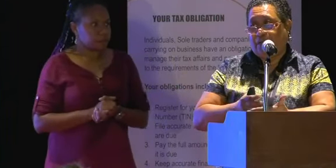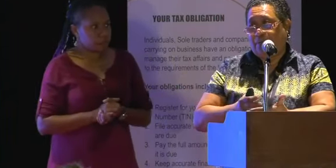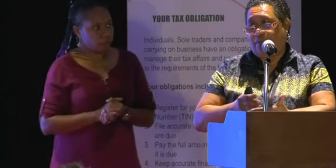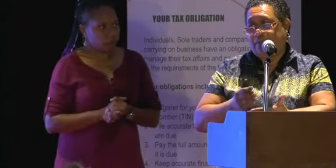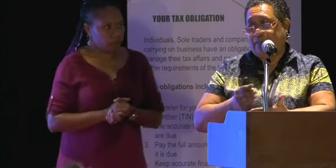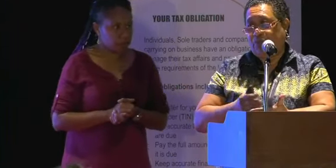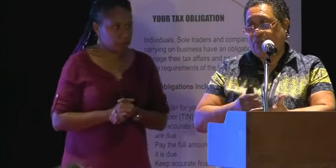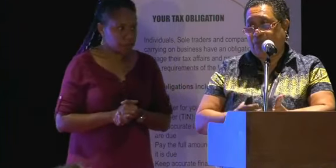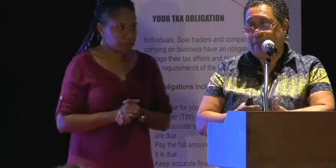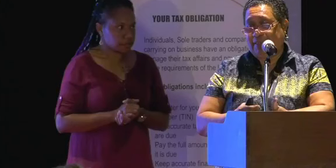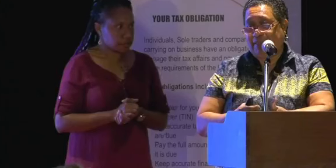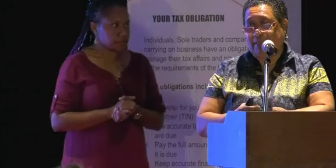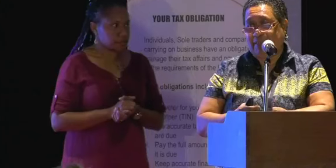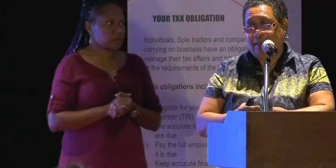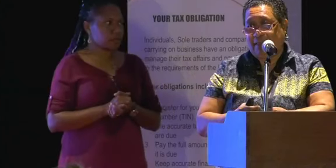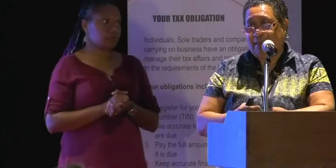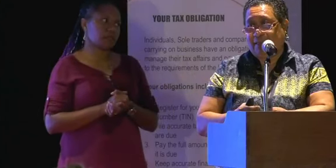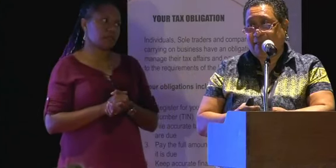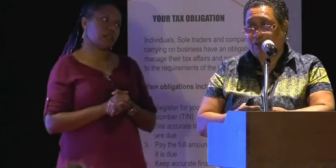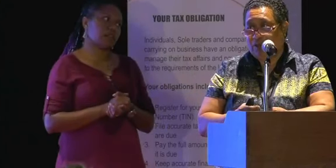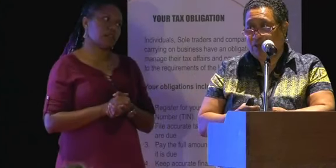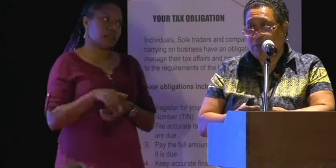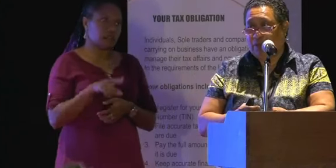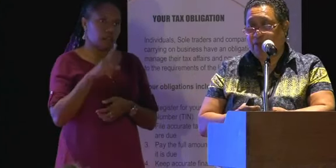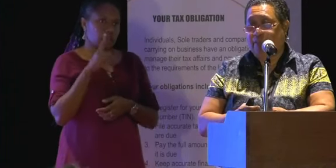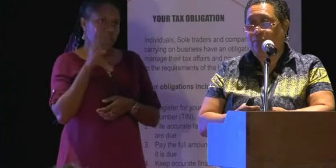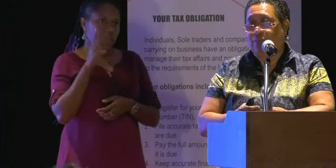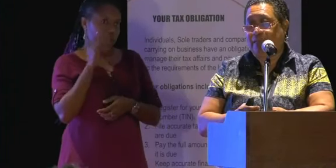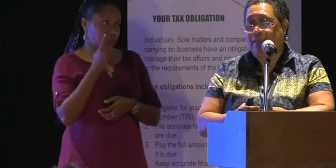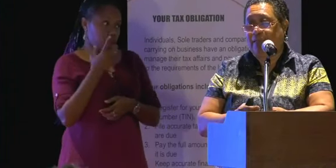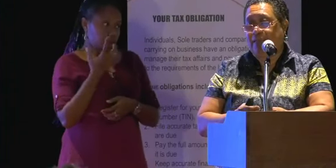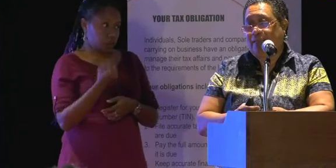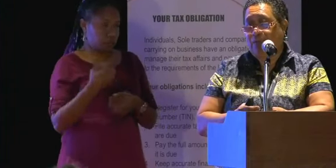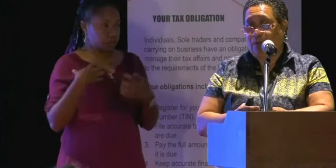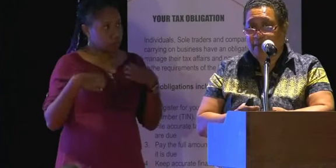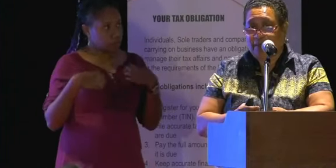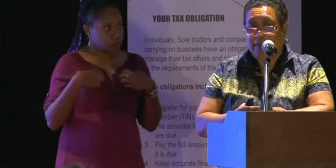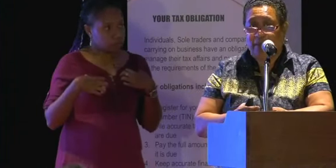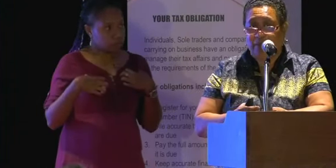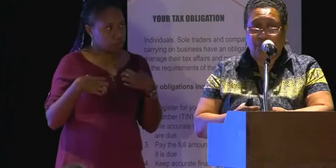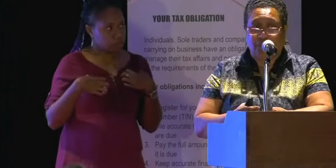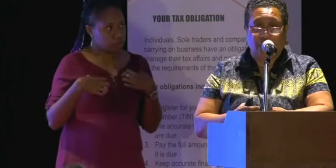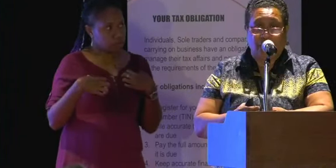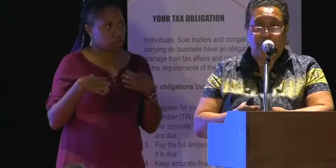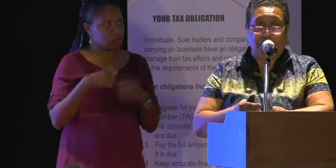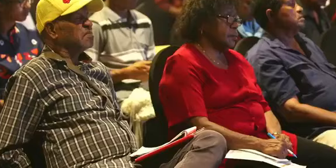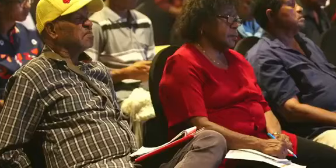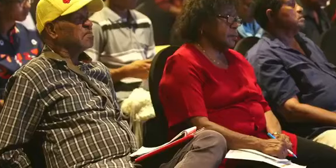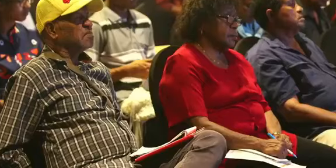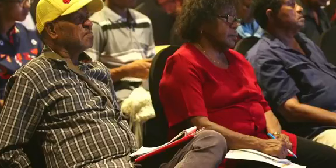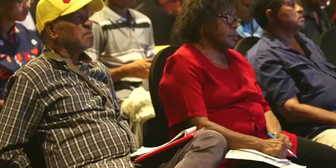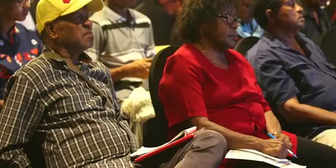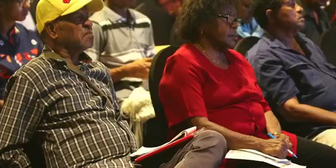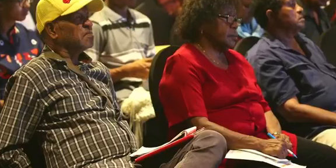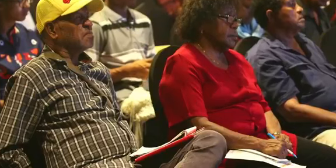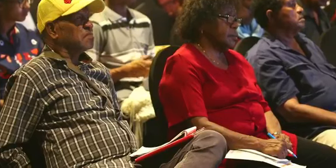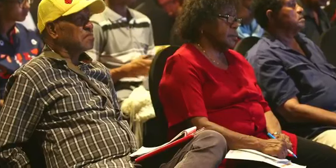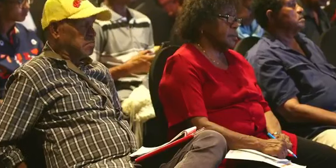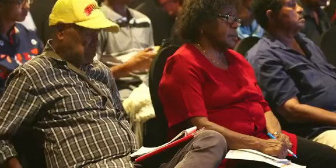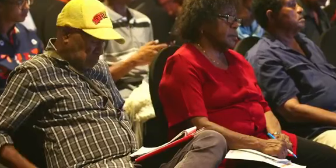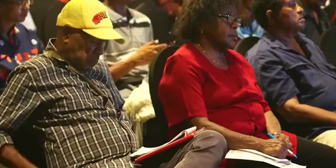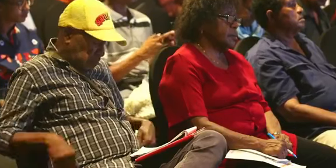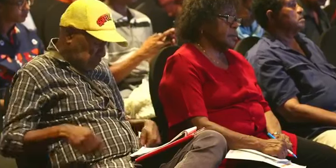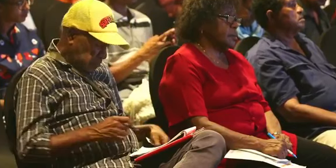If you come across such situations where you are not able to lodge your return on the